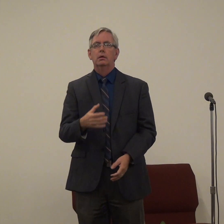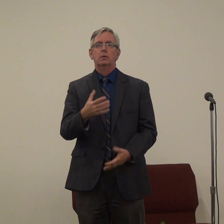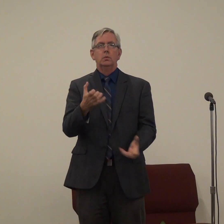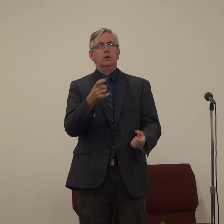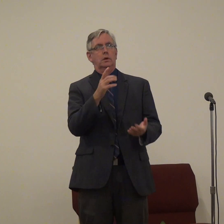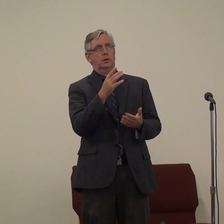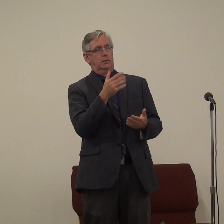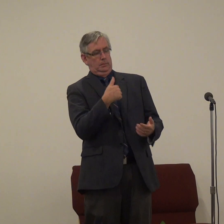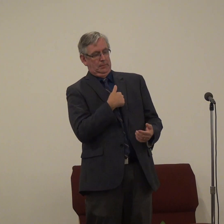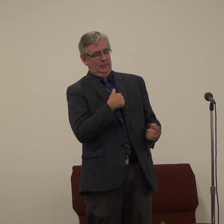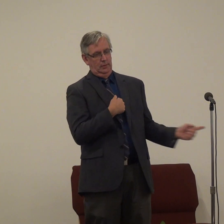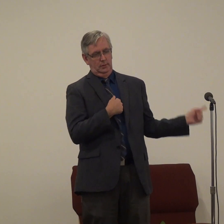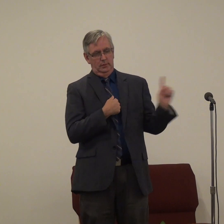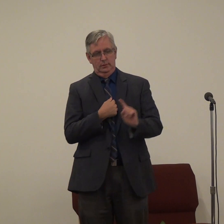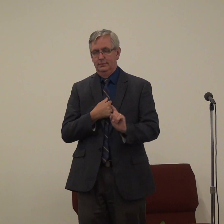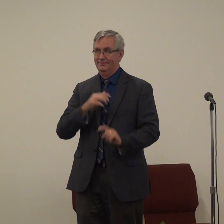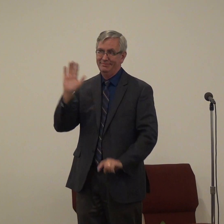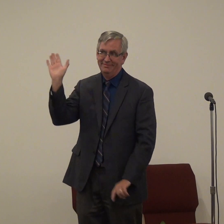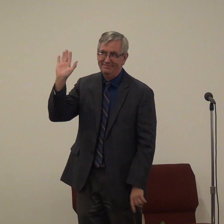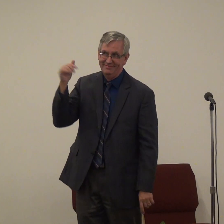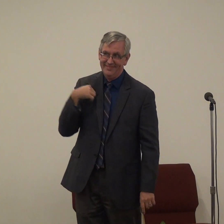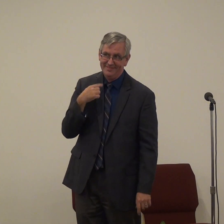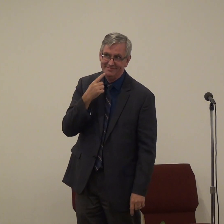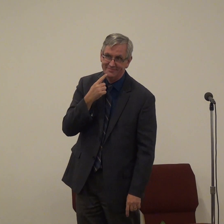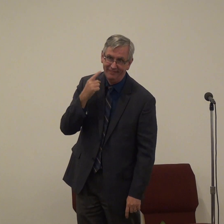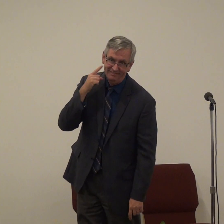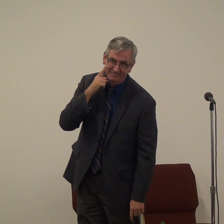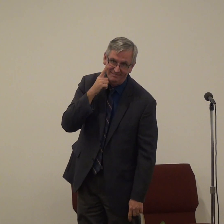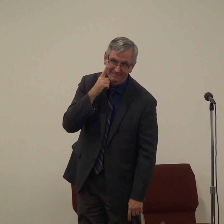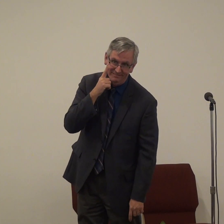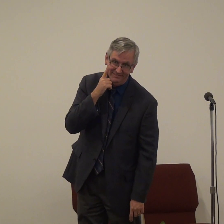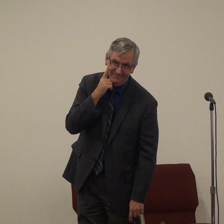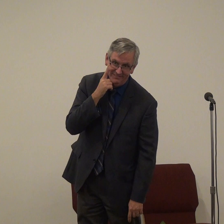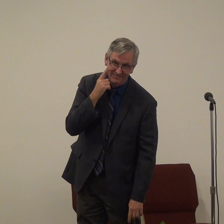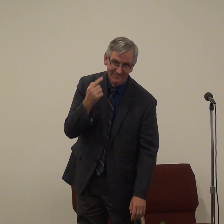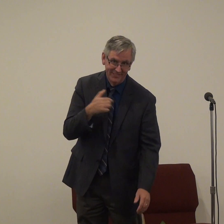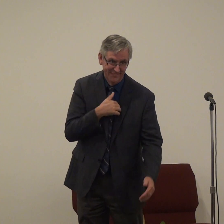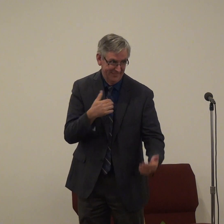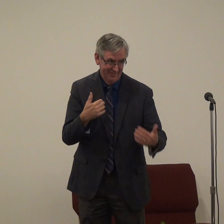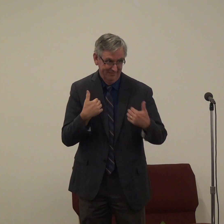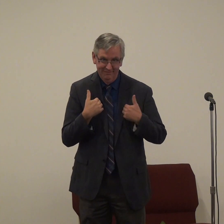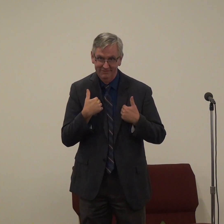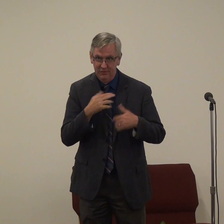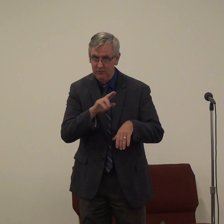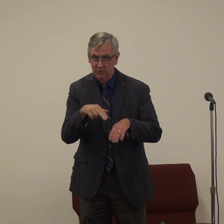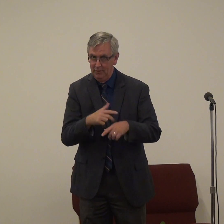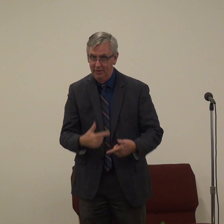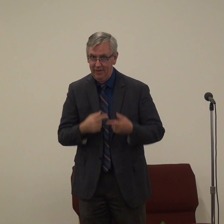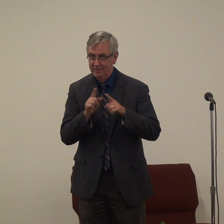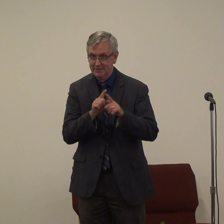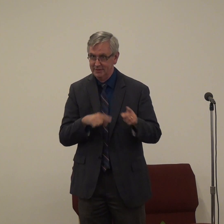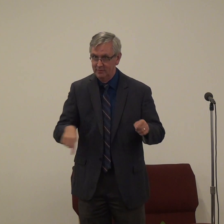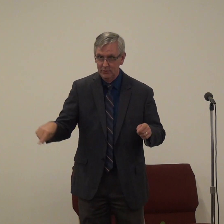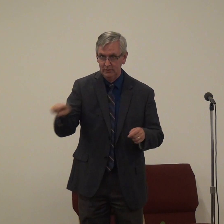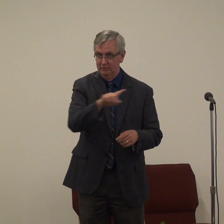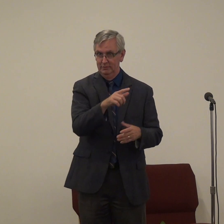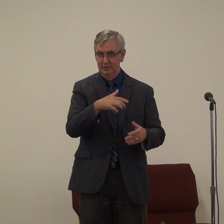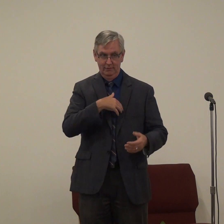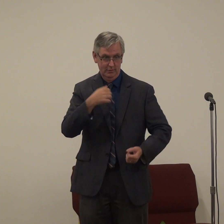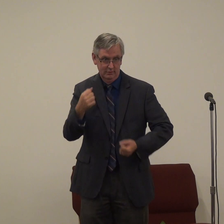to get them to understand that it's worth educating the deaf, and he said, I need you to come over there and just show them that you have a